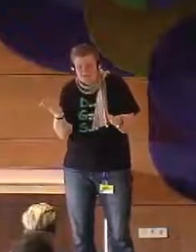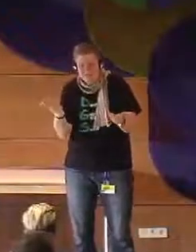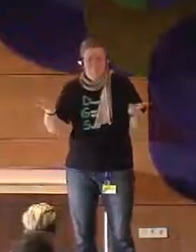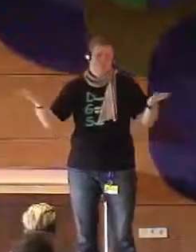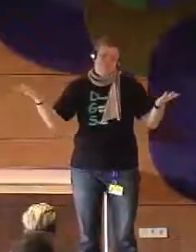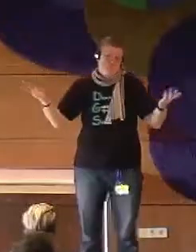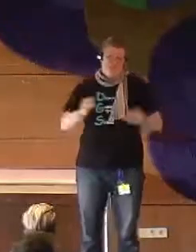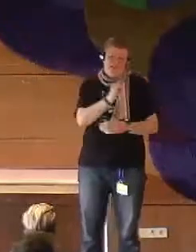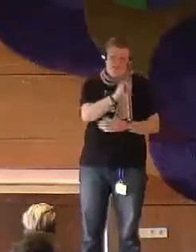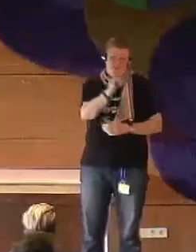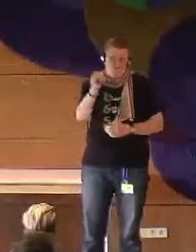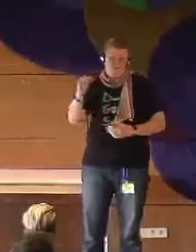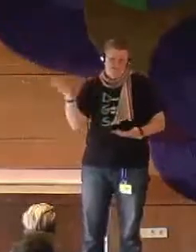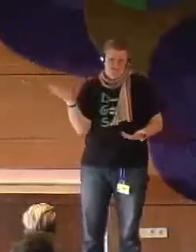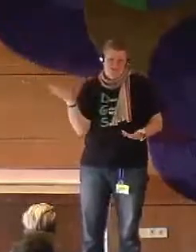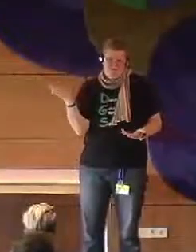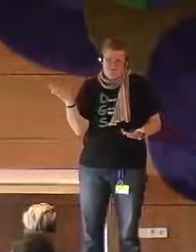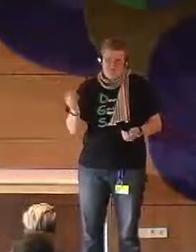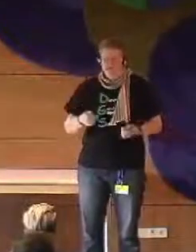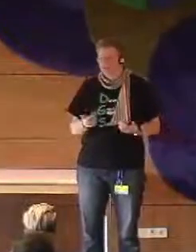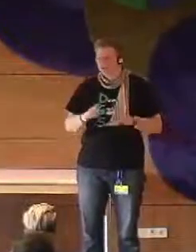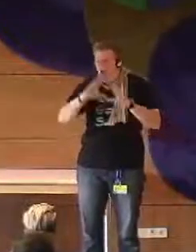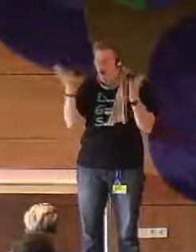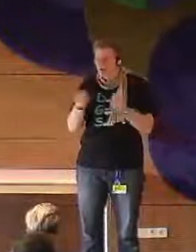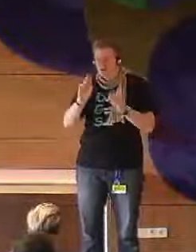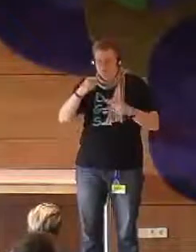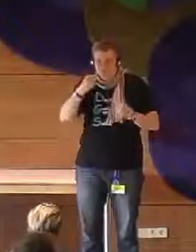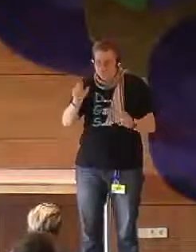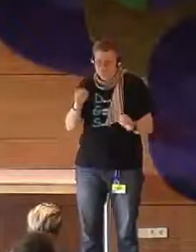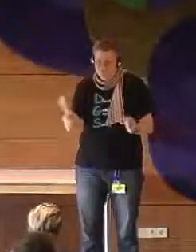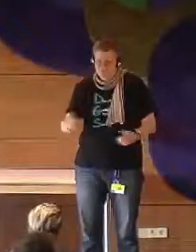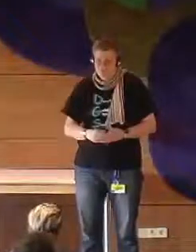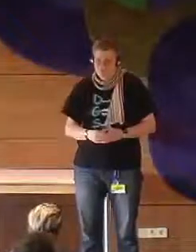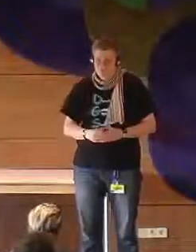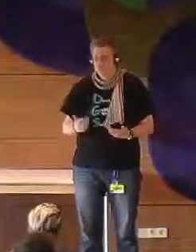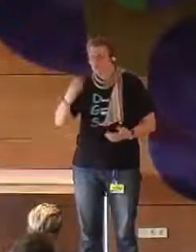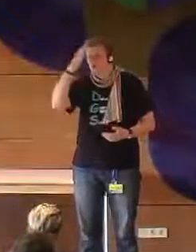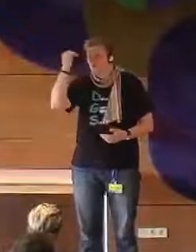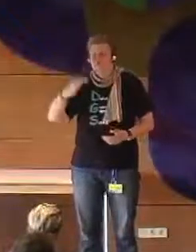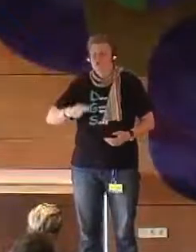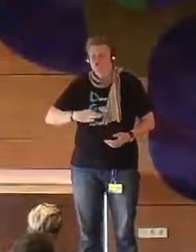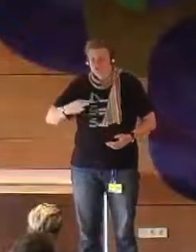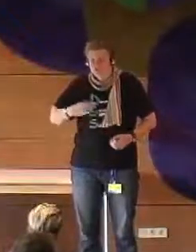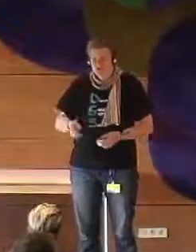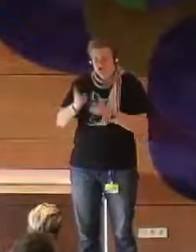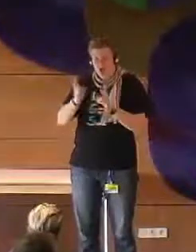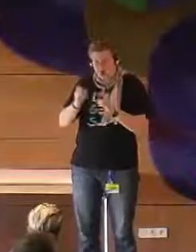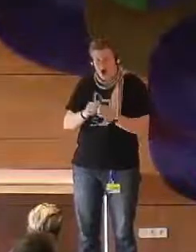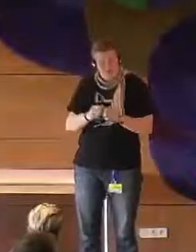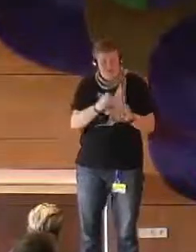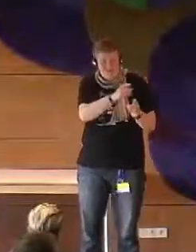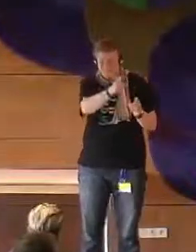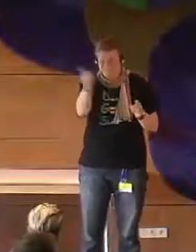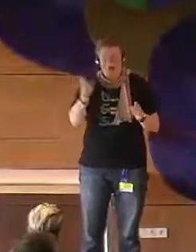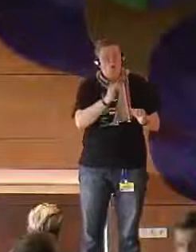men, the normal testosterone level is 4 times different, so it depends how people respond to it. So I can't